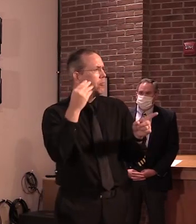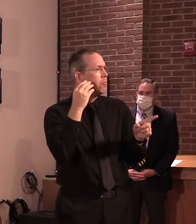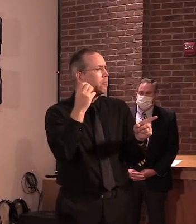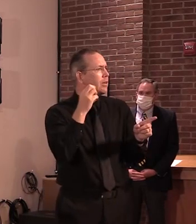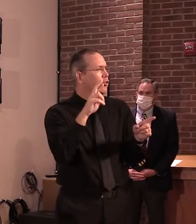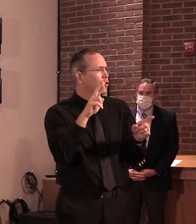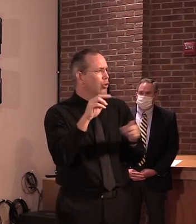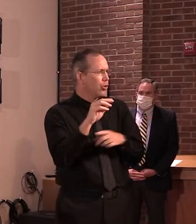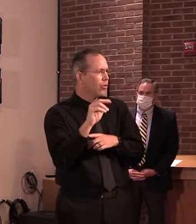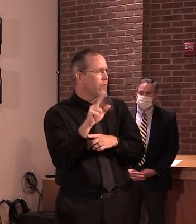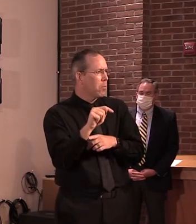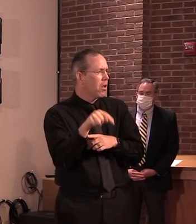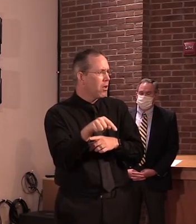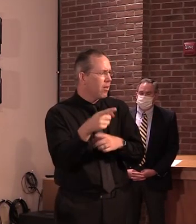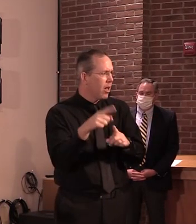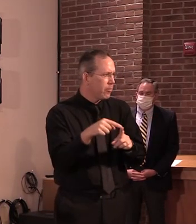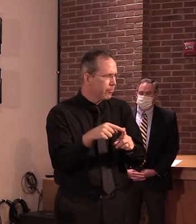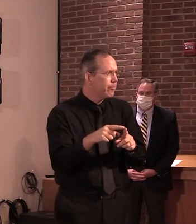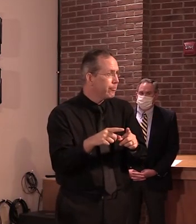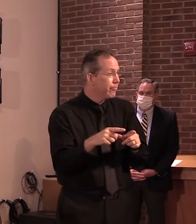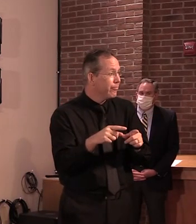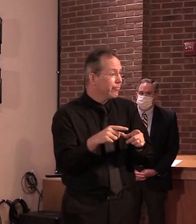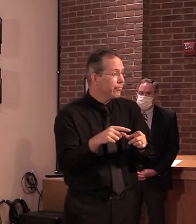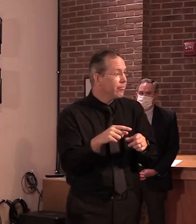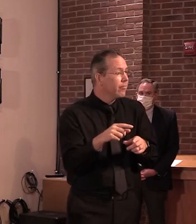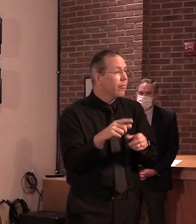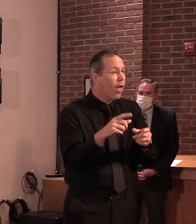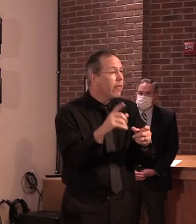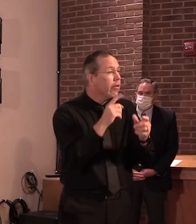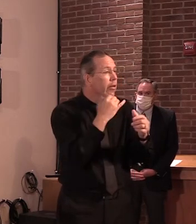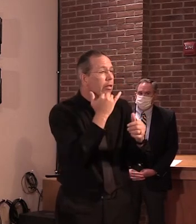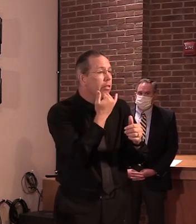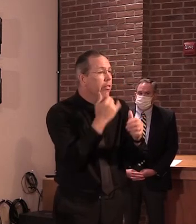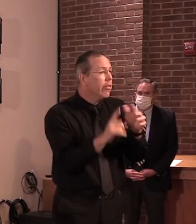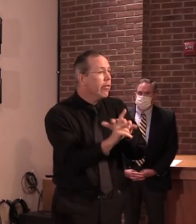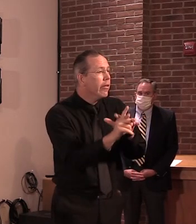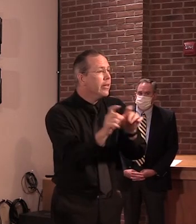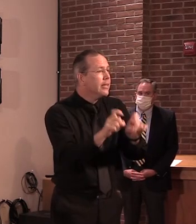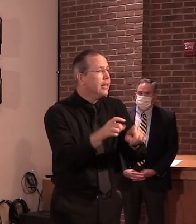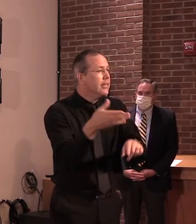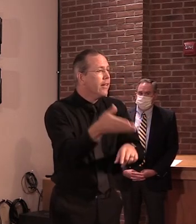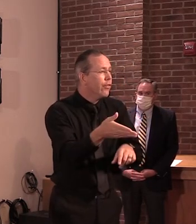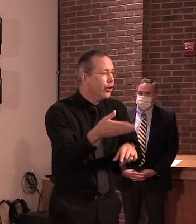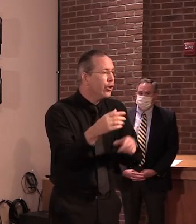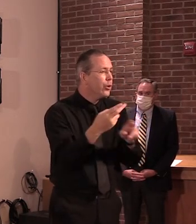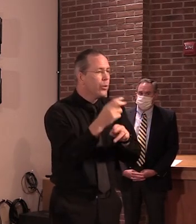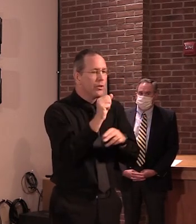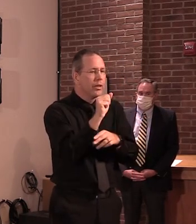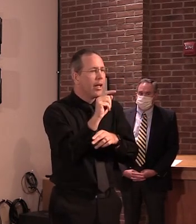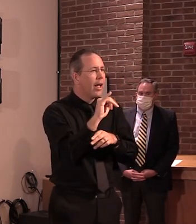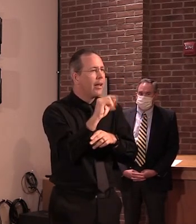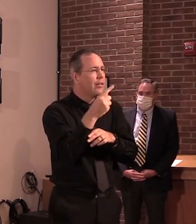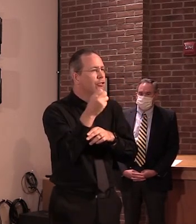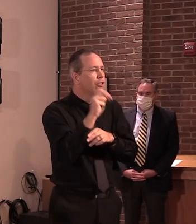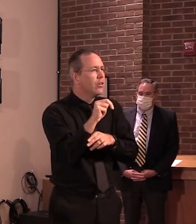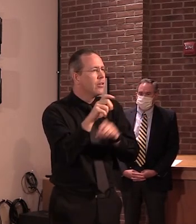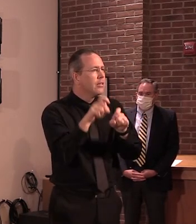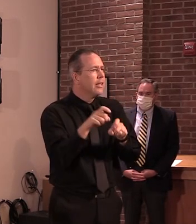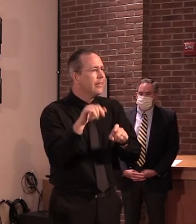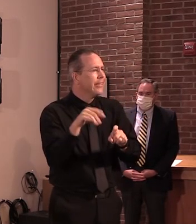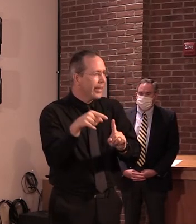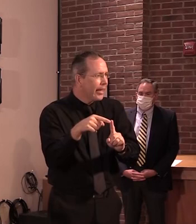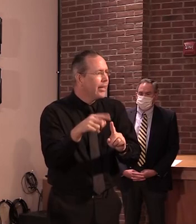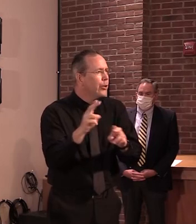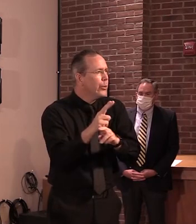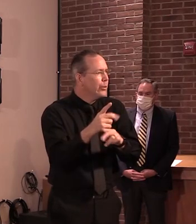and surrounding region had to do with counting antigen tests, a different test than the PCR test. And